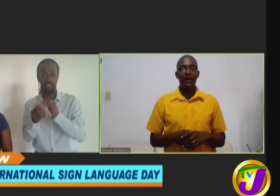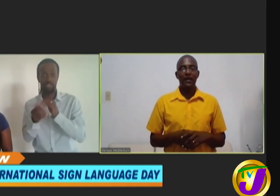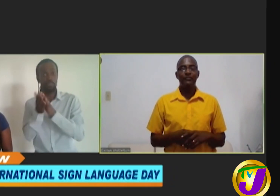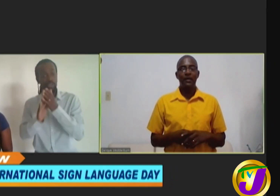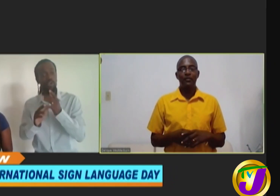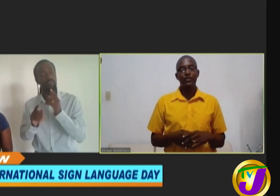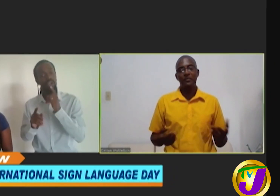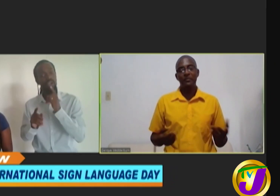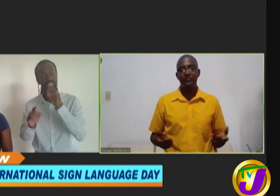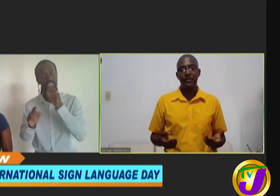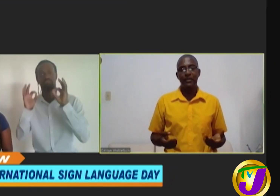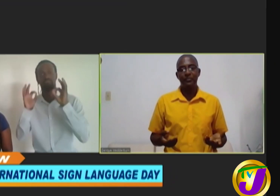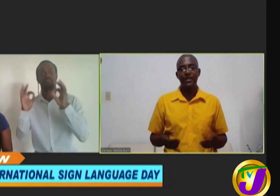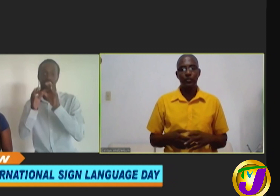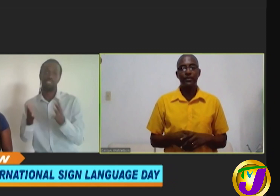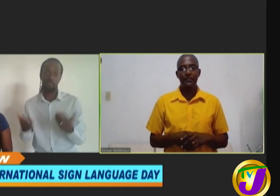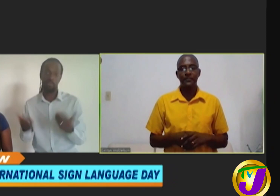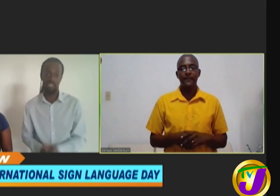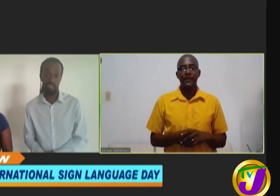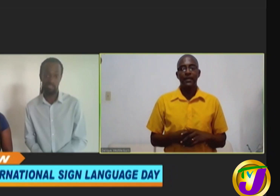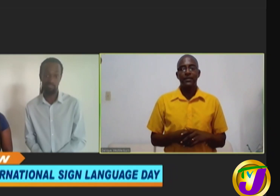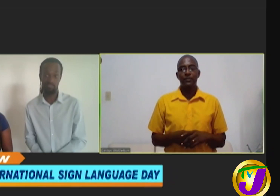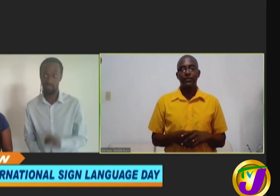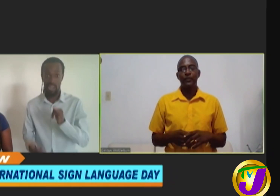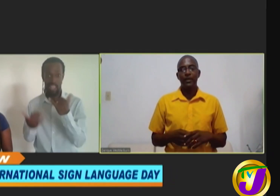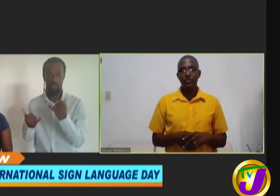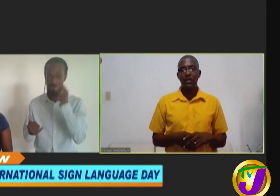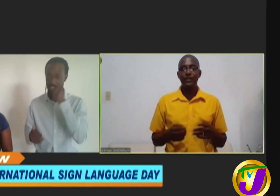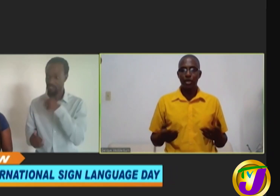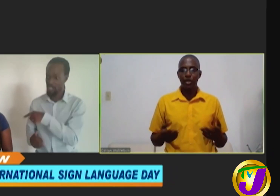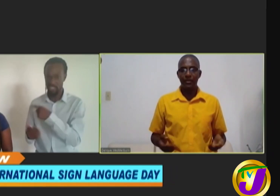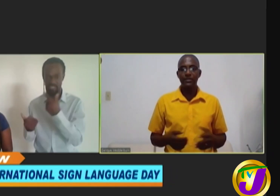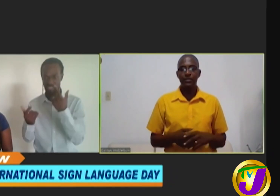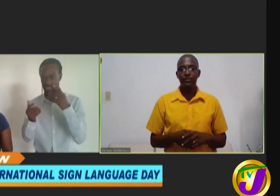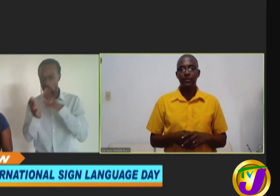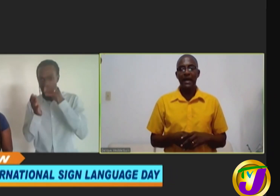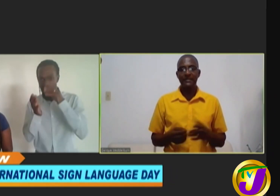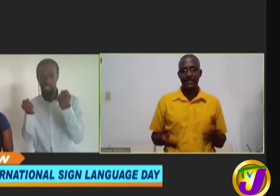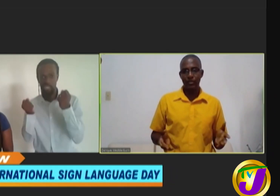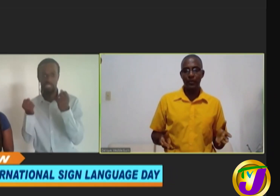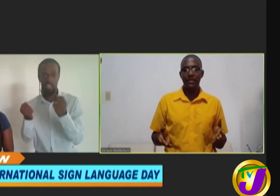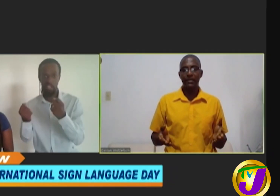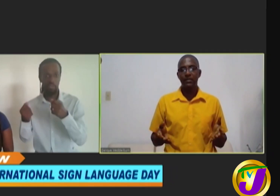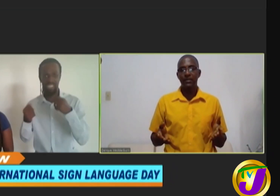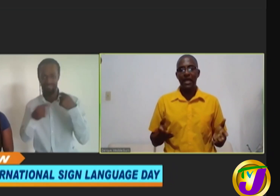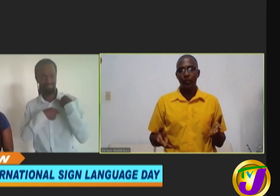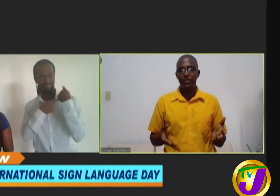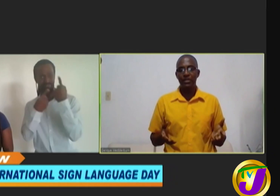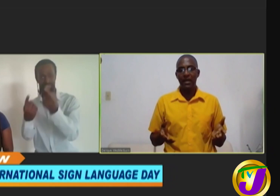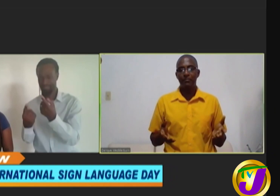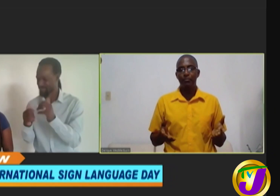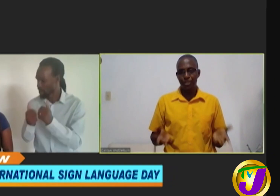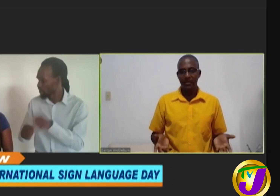we just have to be very patient with them. Yeah. So we also have interpreters to assist with the